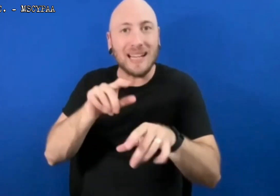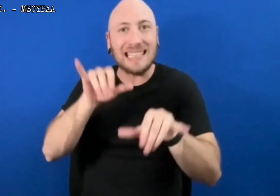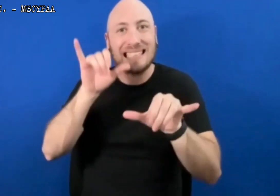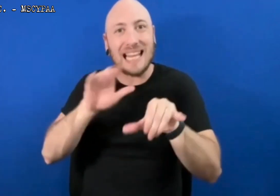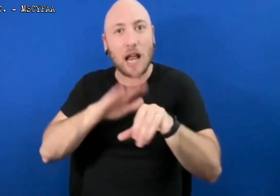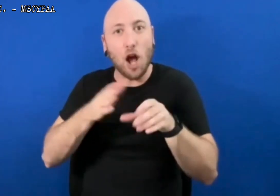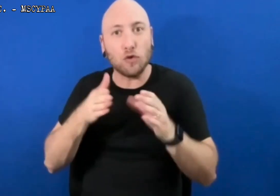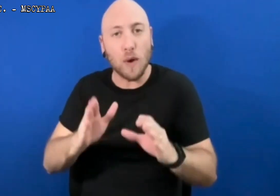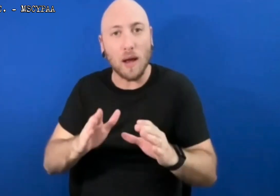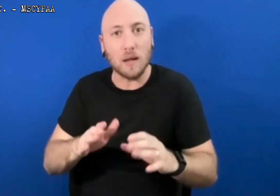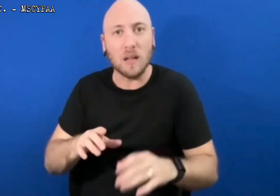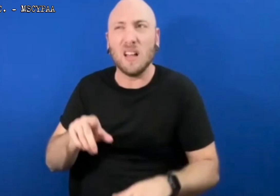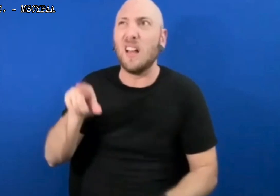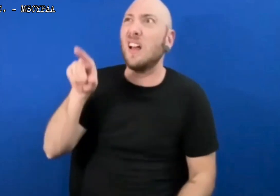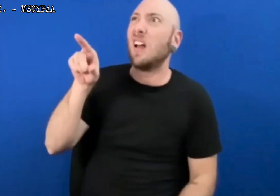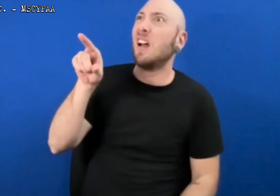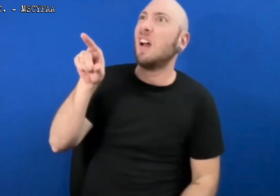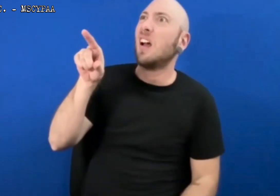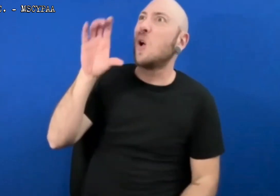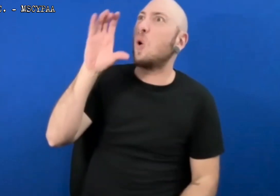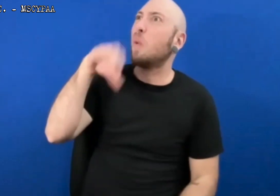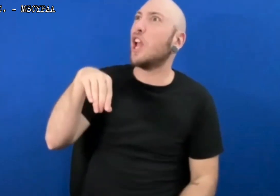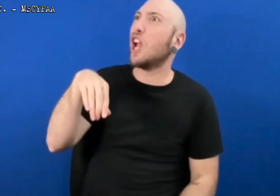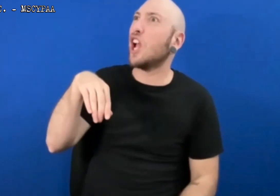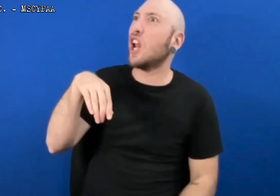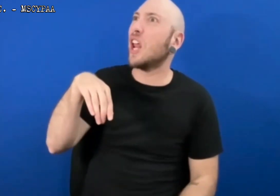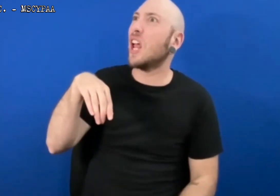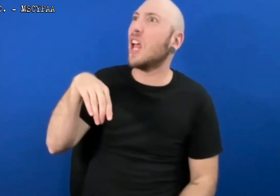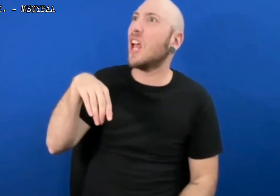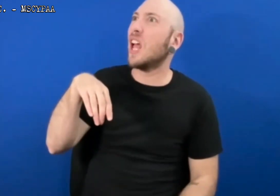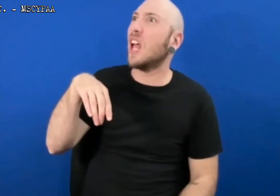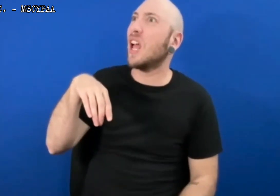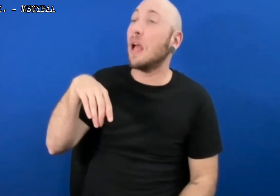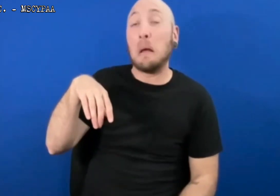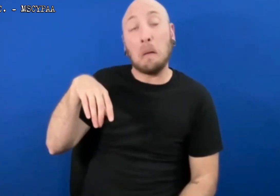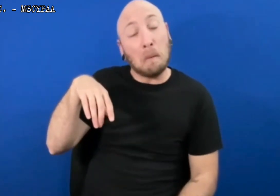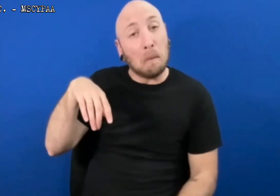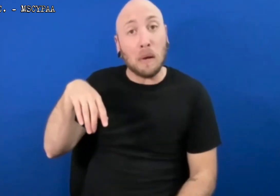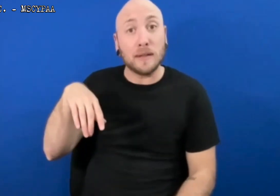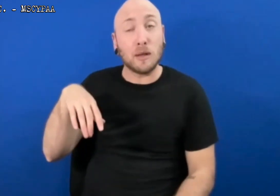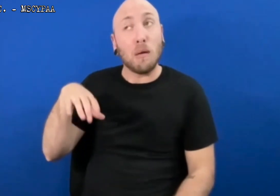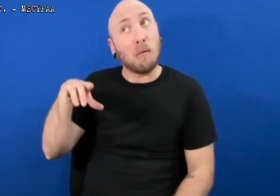I was like, that's weird. Didn't stay on track, but I did get sober shortly thereafter.